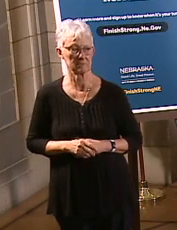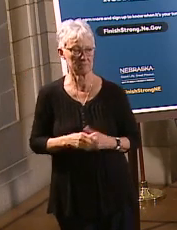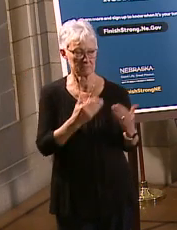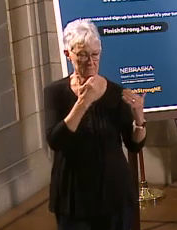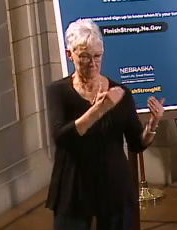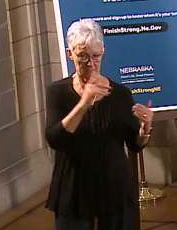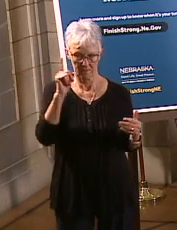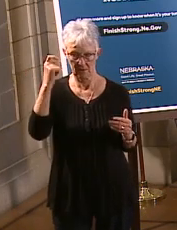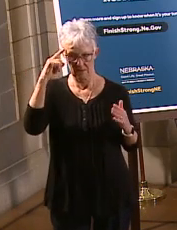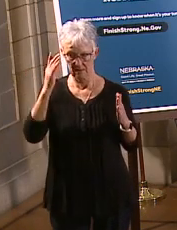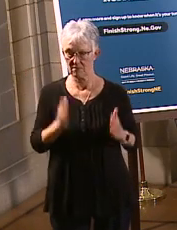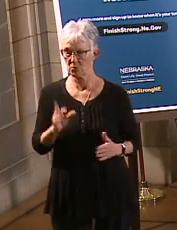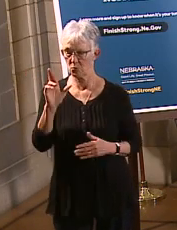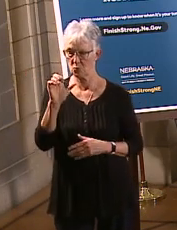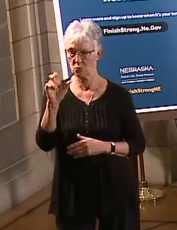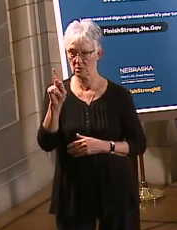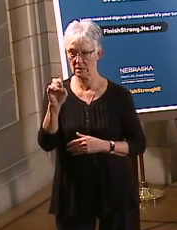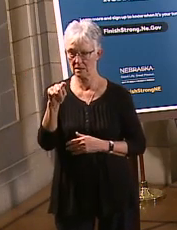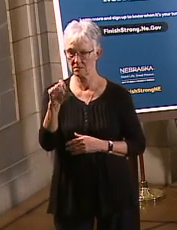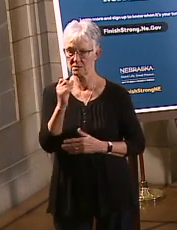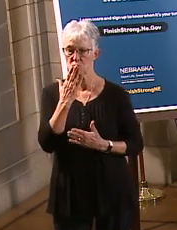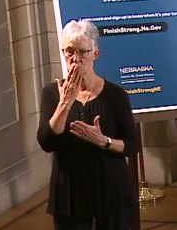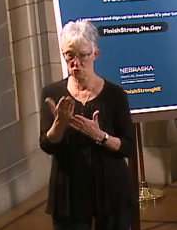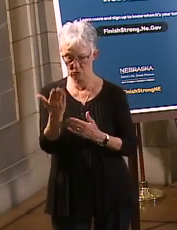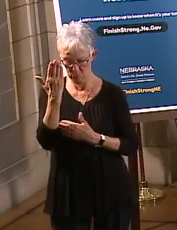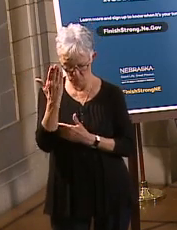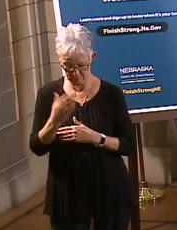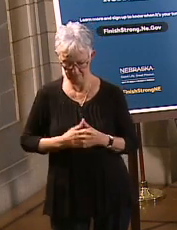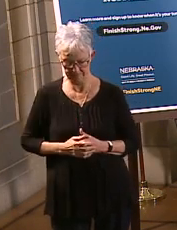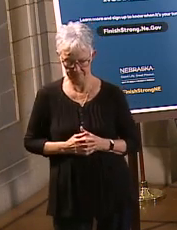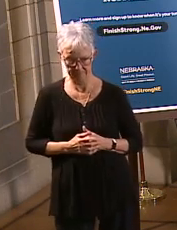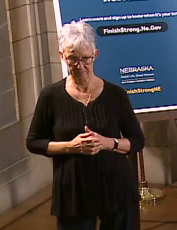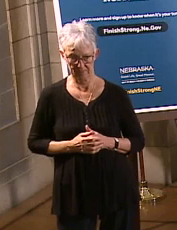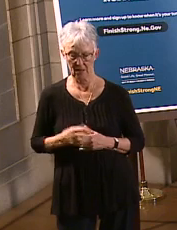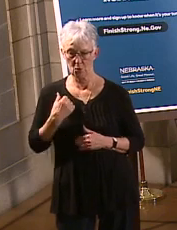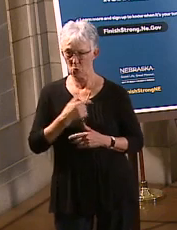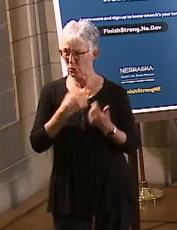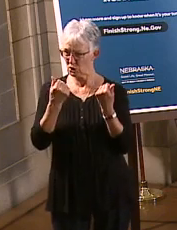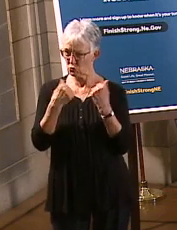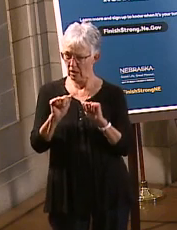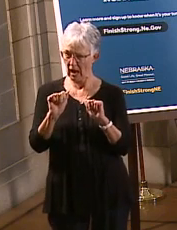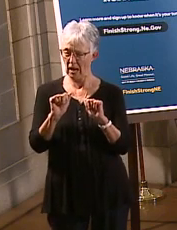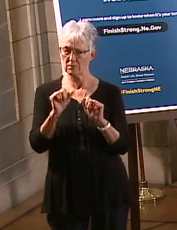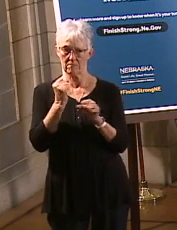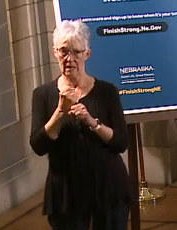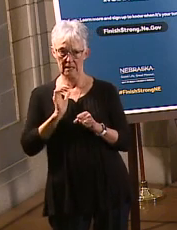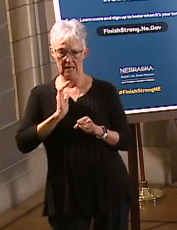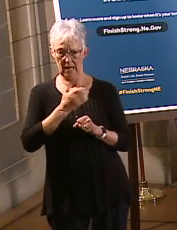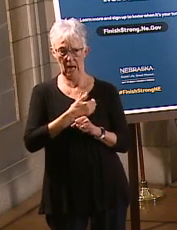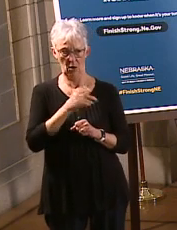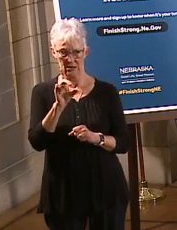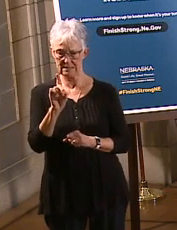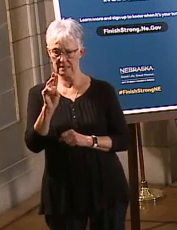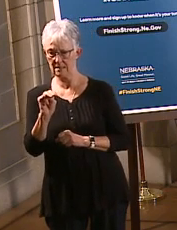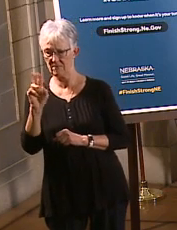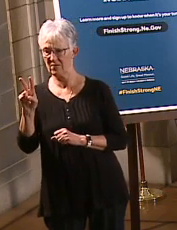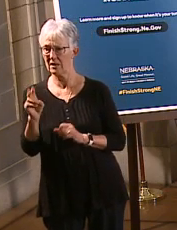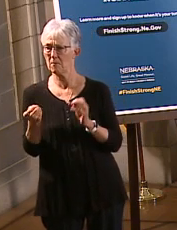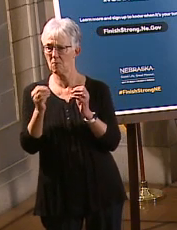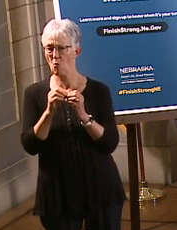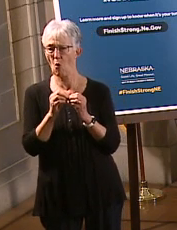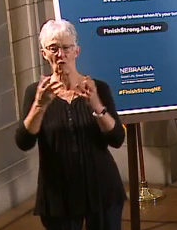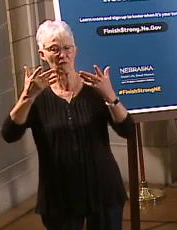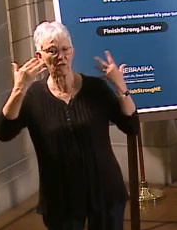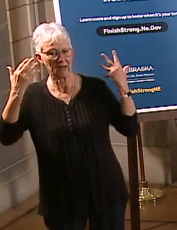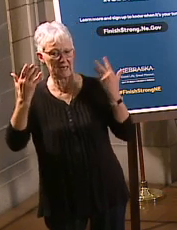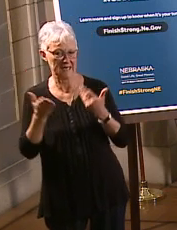Thank you, Governor Ricketts, and good morning. In our ongoing efforts to be more business-friendly, the Department of Motor Vehicles has launched 3 new online services